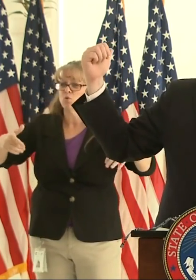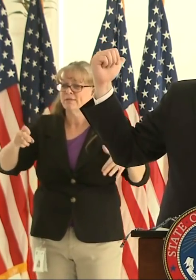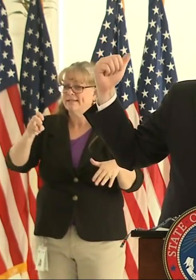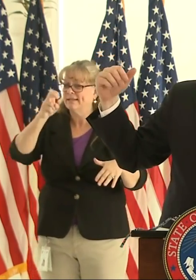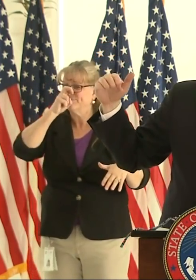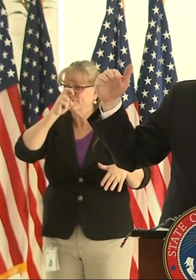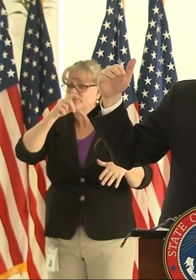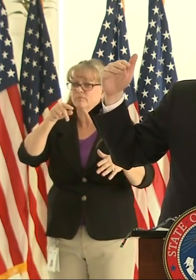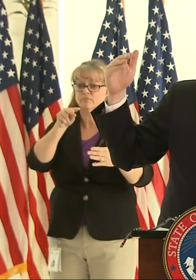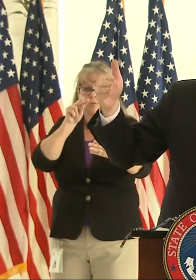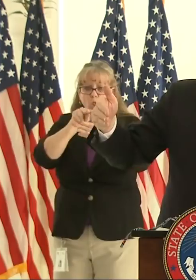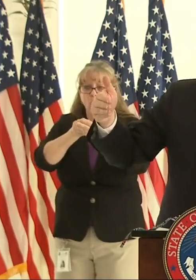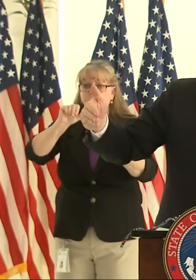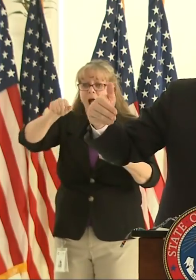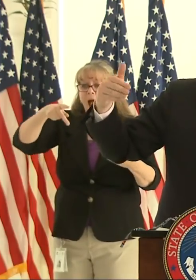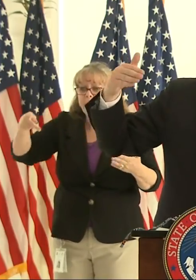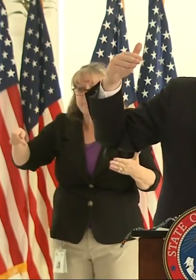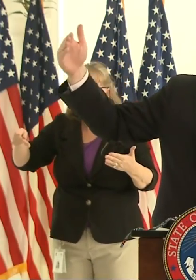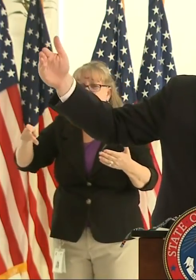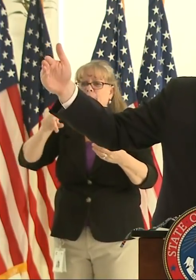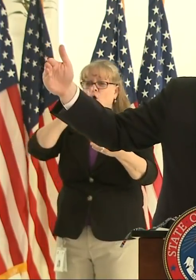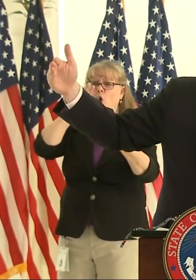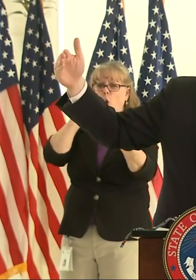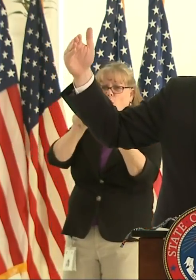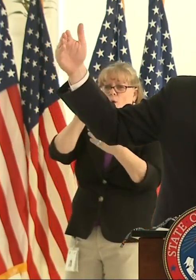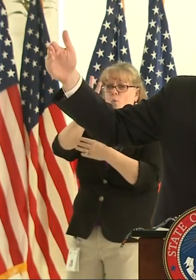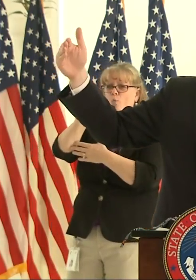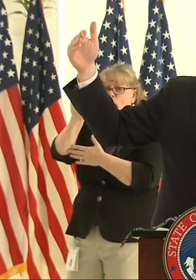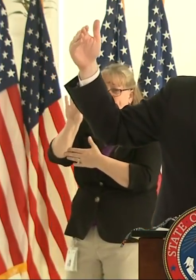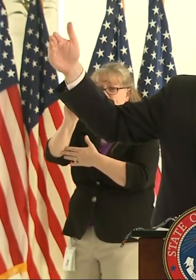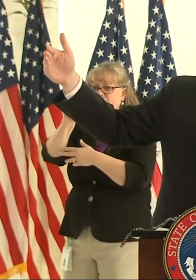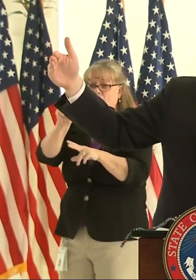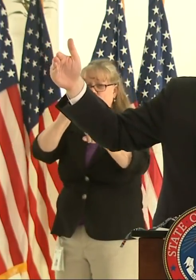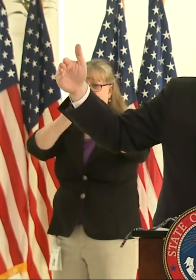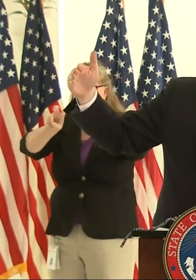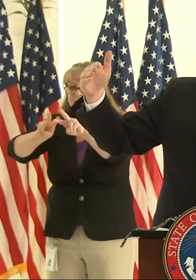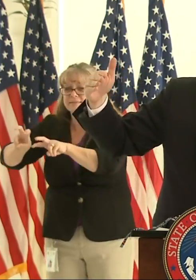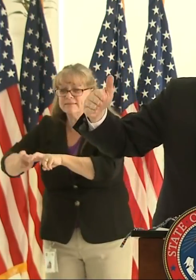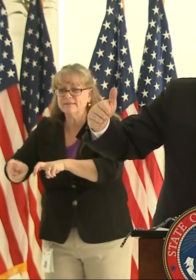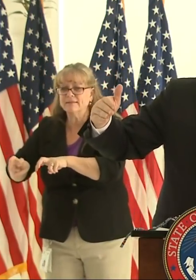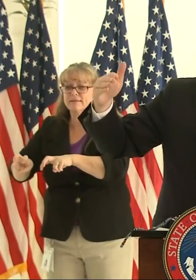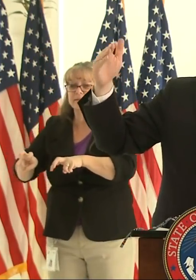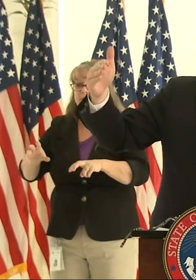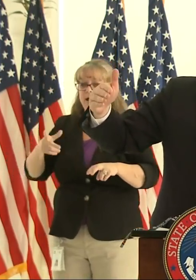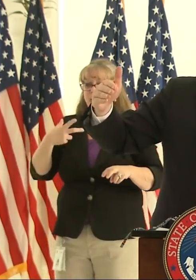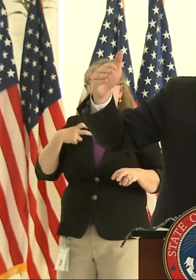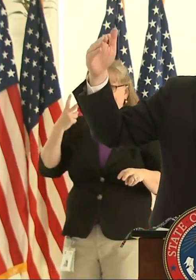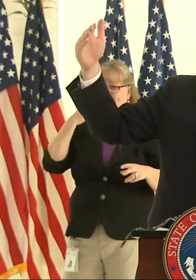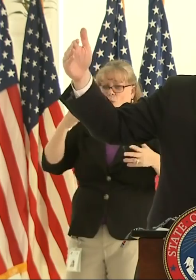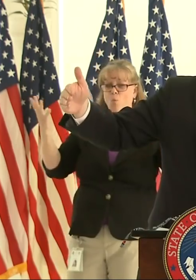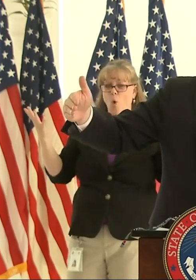services and through the normal model of scaling up the ability of the state to do more